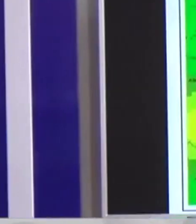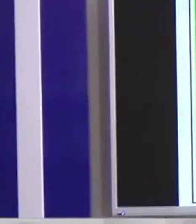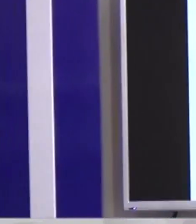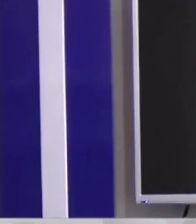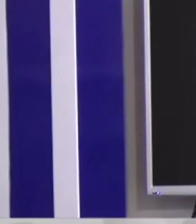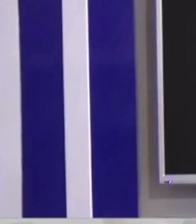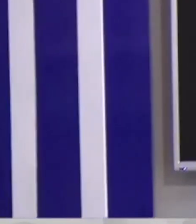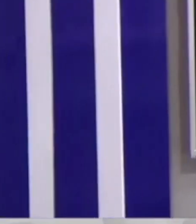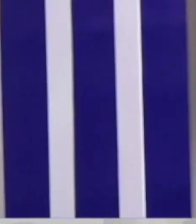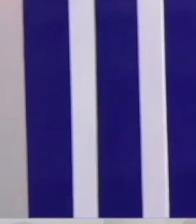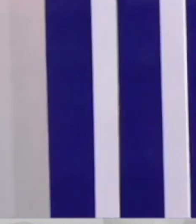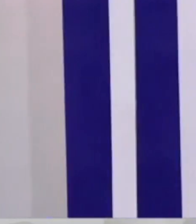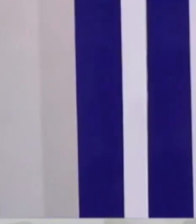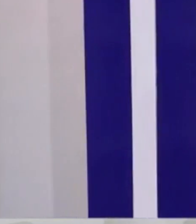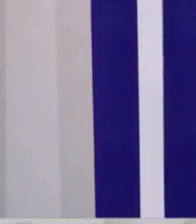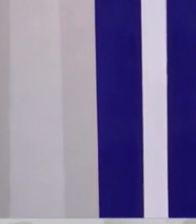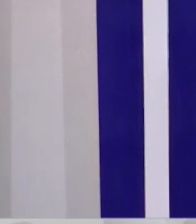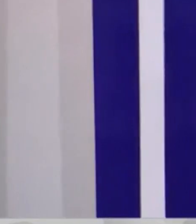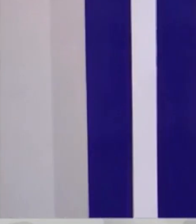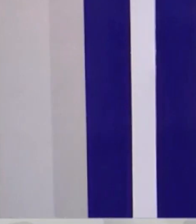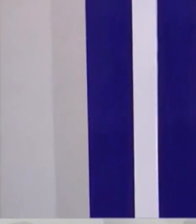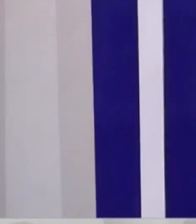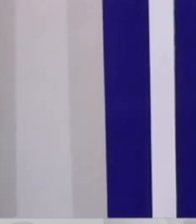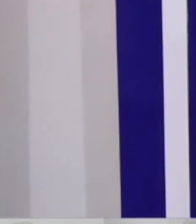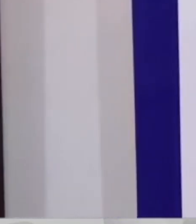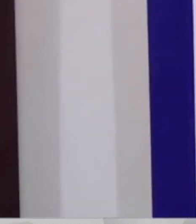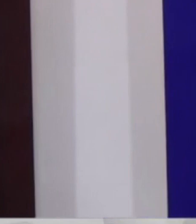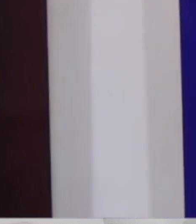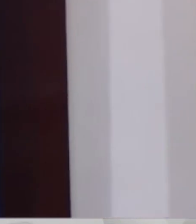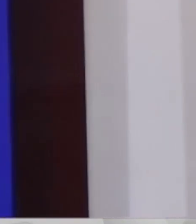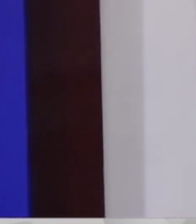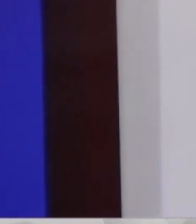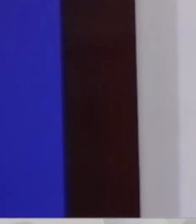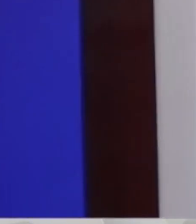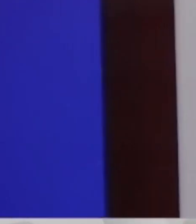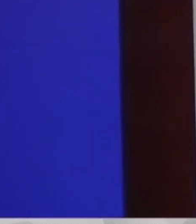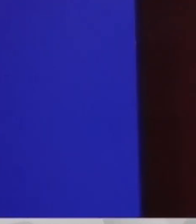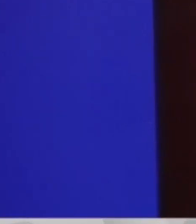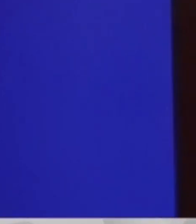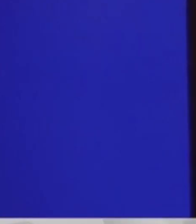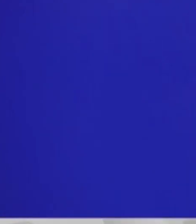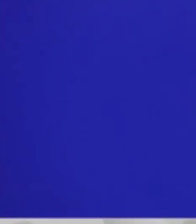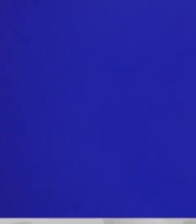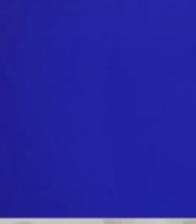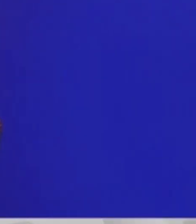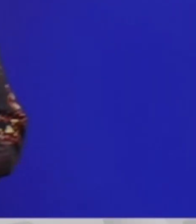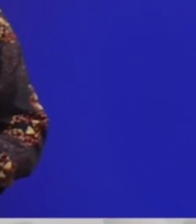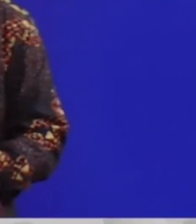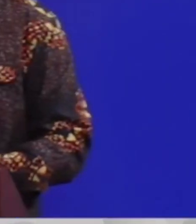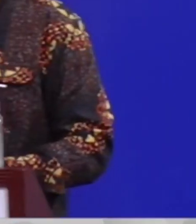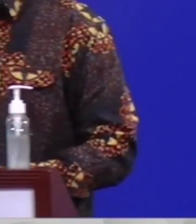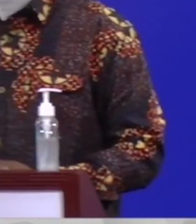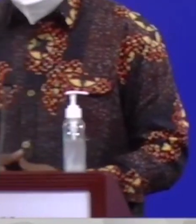need to ensure that what we do in our workplaces, creating the necessary space, hygienic environment is